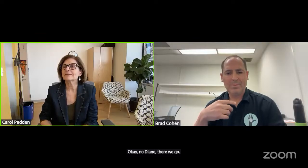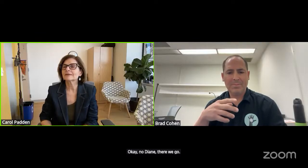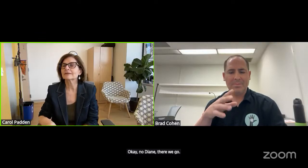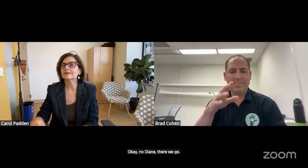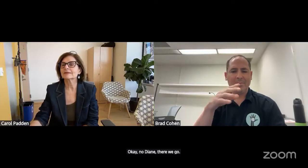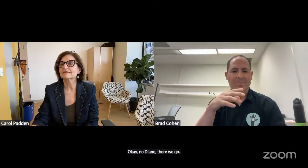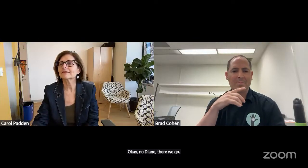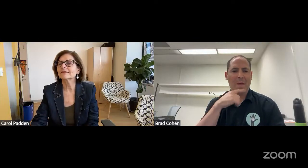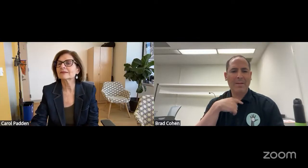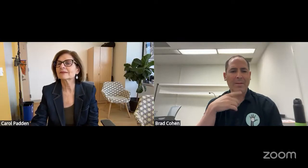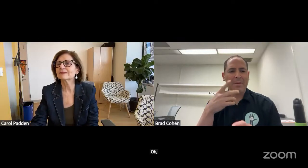Oh,